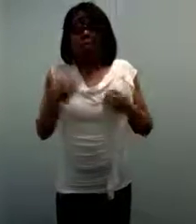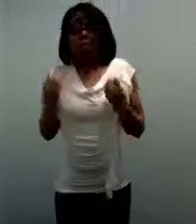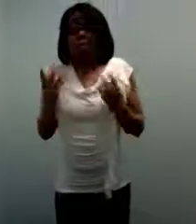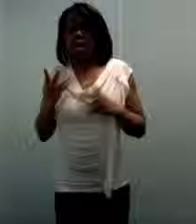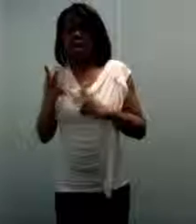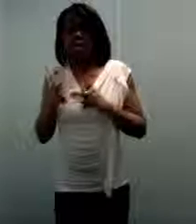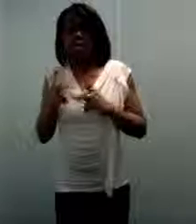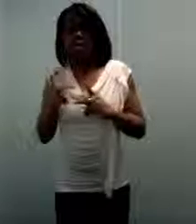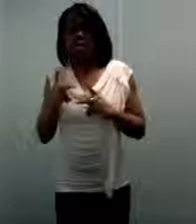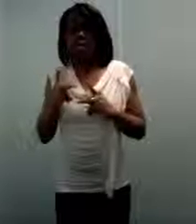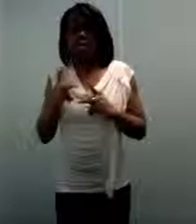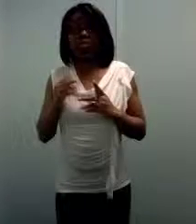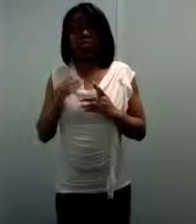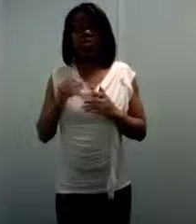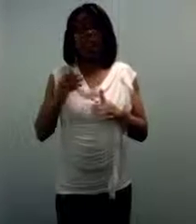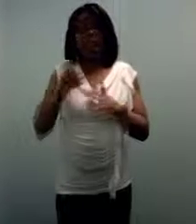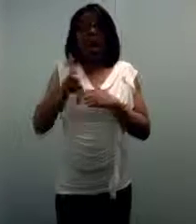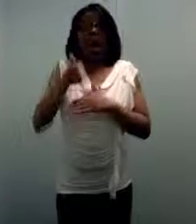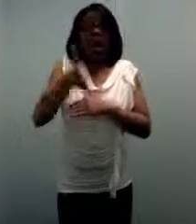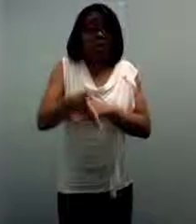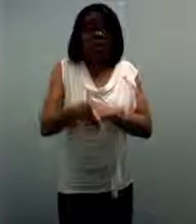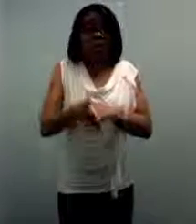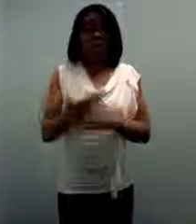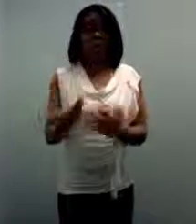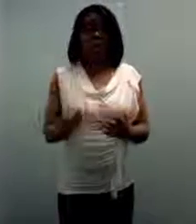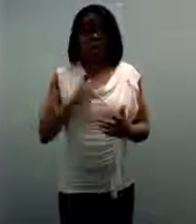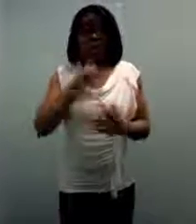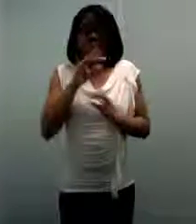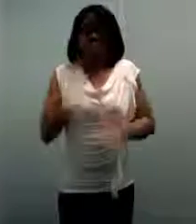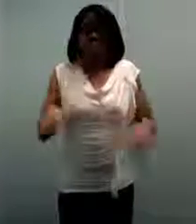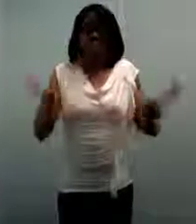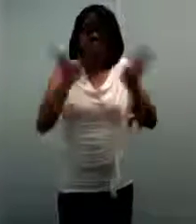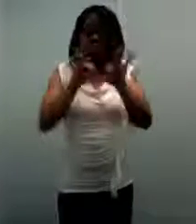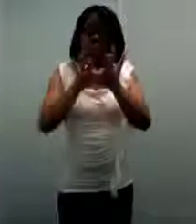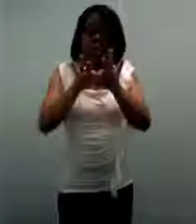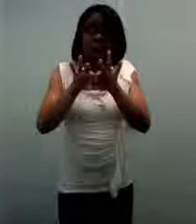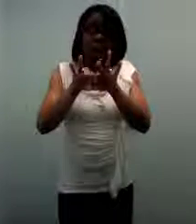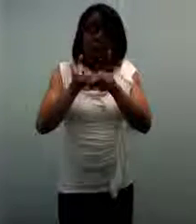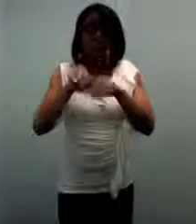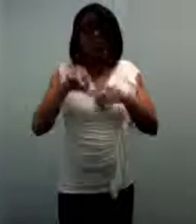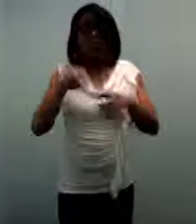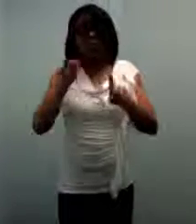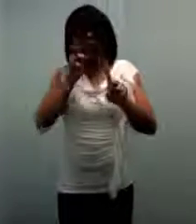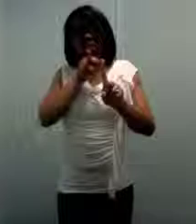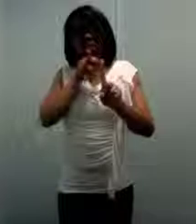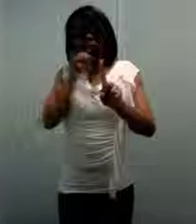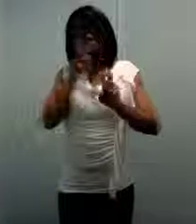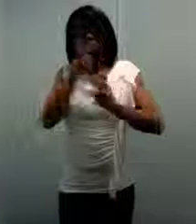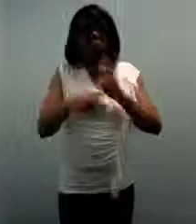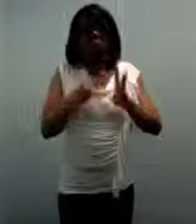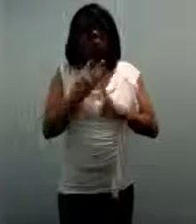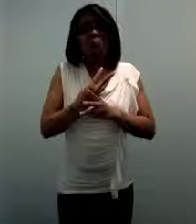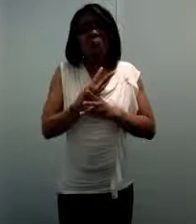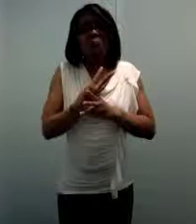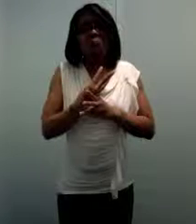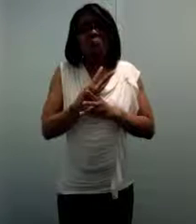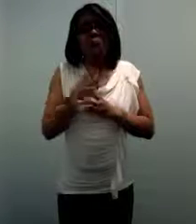this. And yet that's a really important practical view of the world. So one of the roadblocks we have